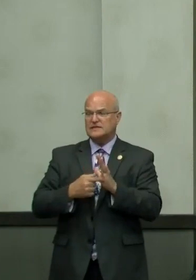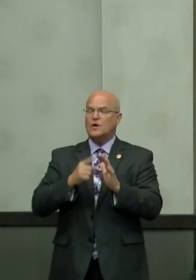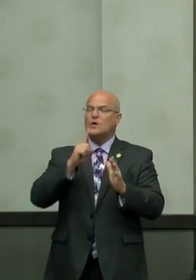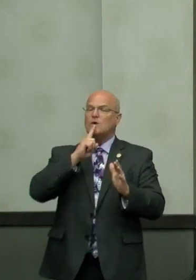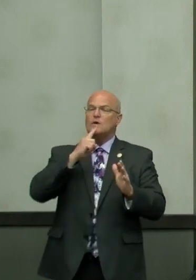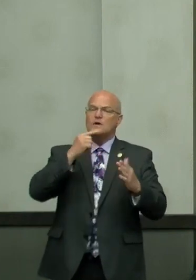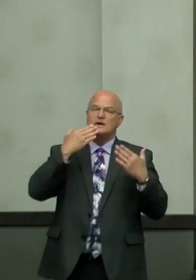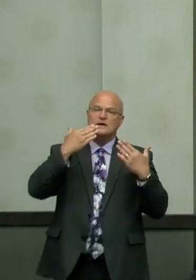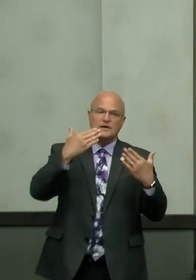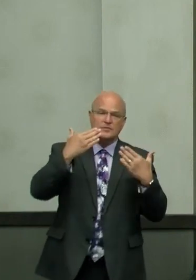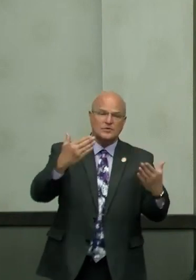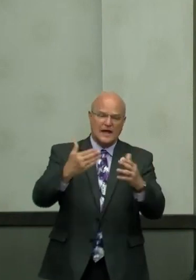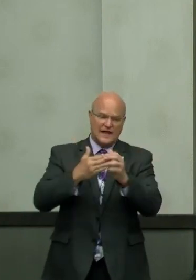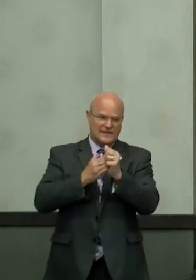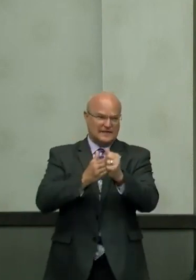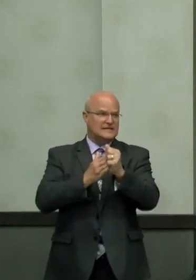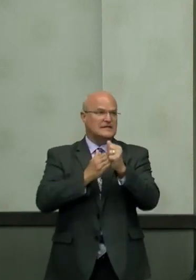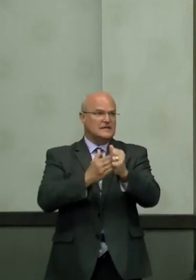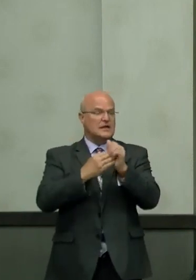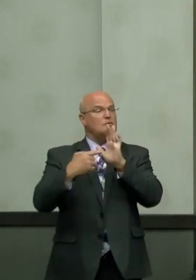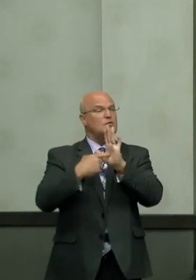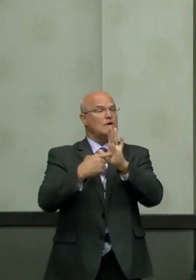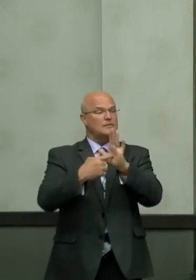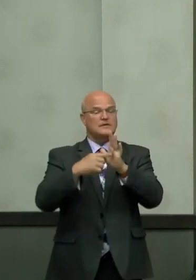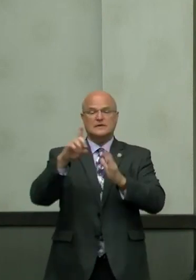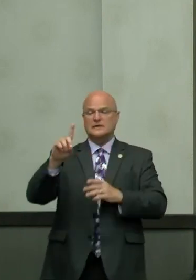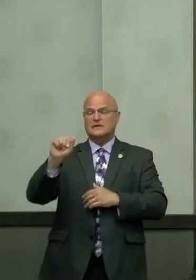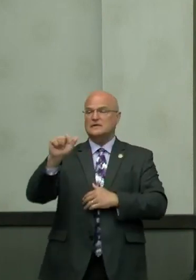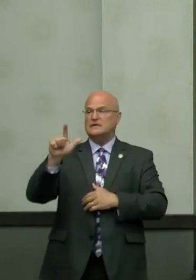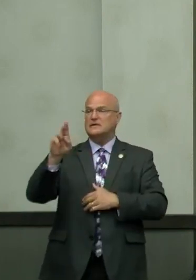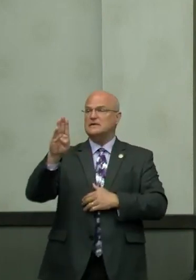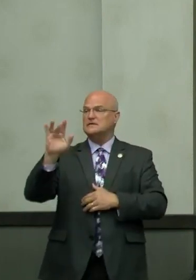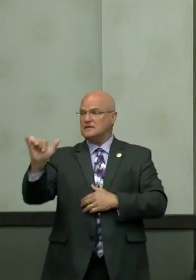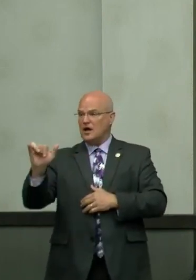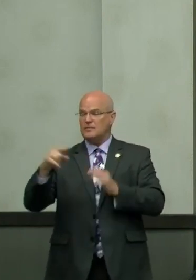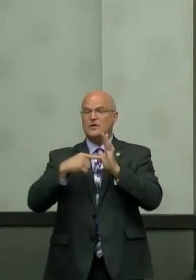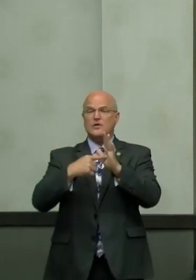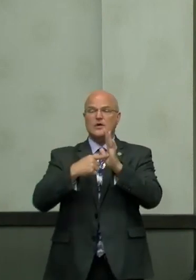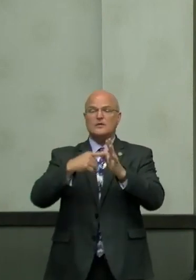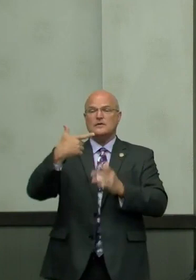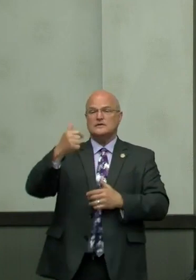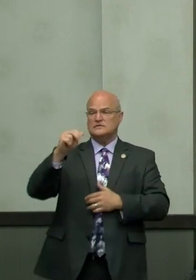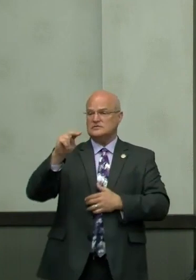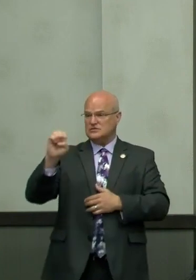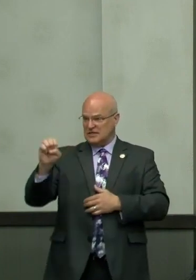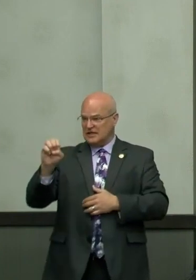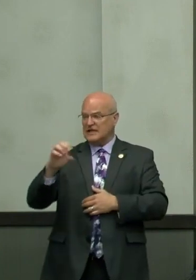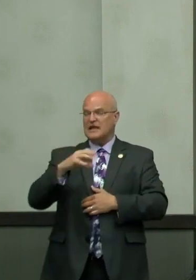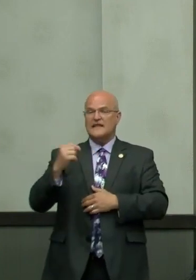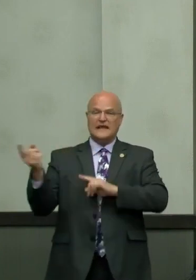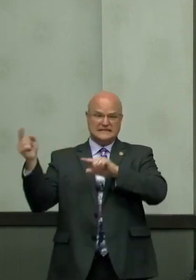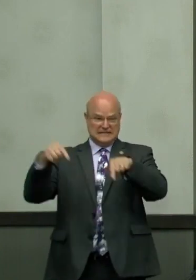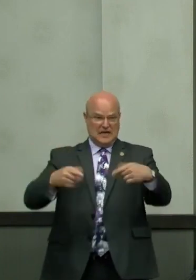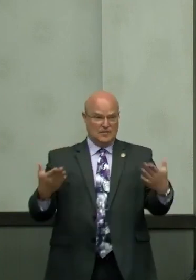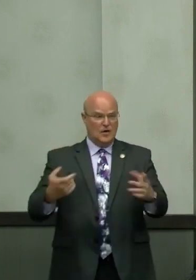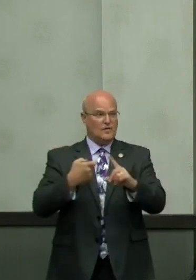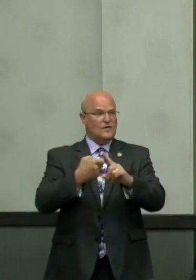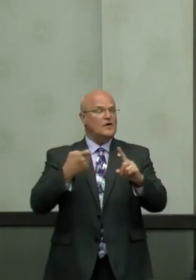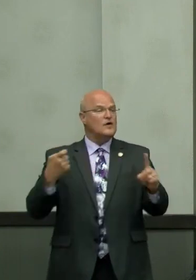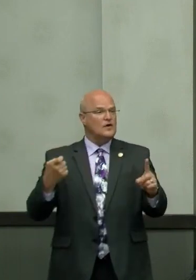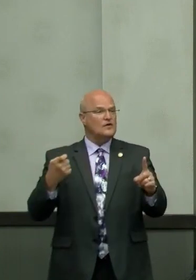much appreciate the leadership of Representative Dalby, Representative Lane Jean, that's come over